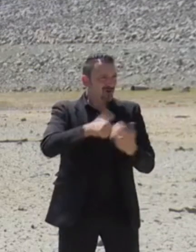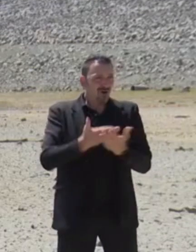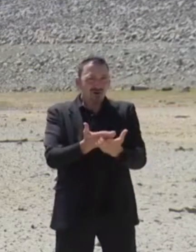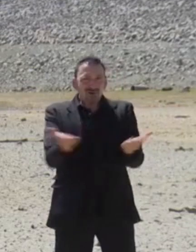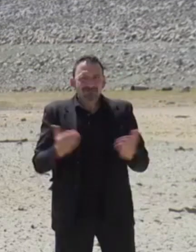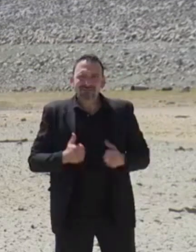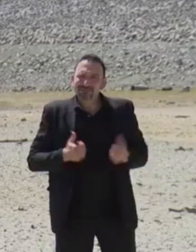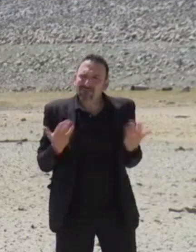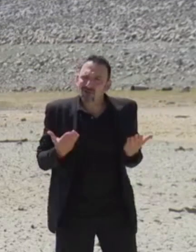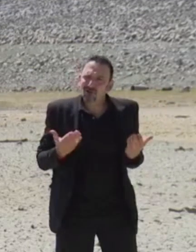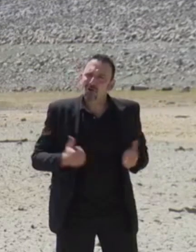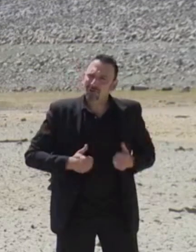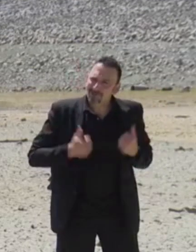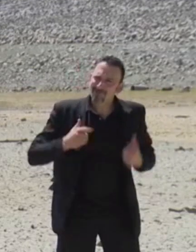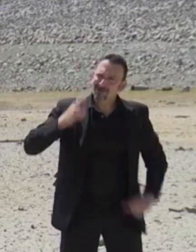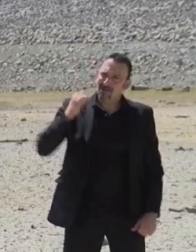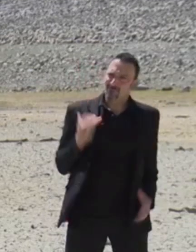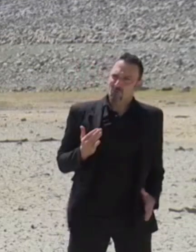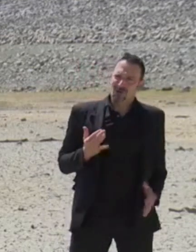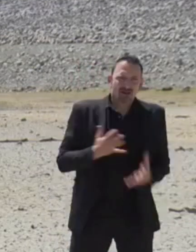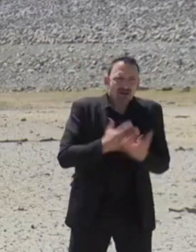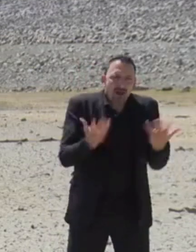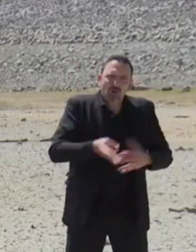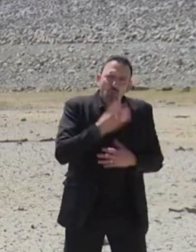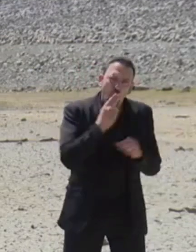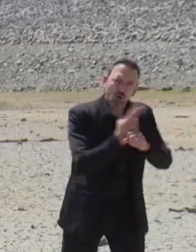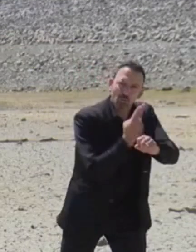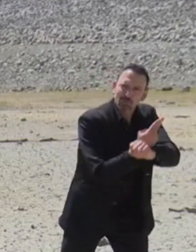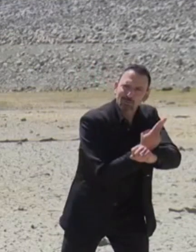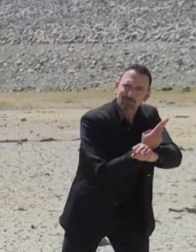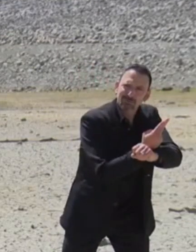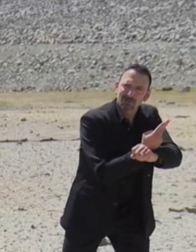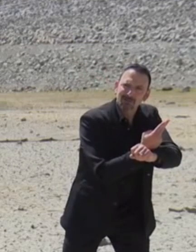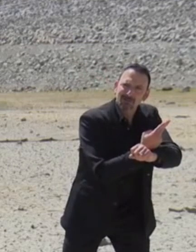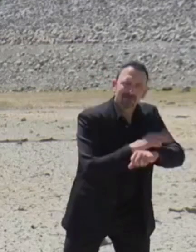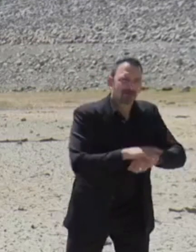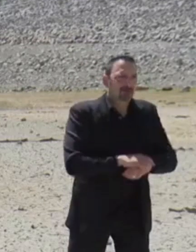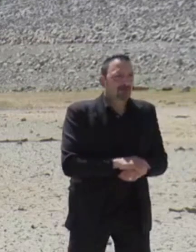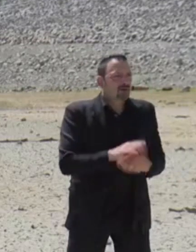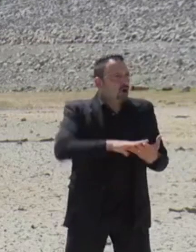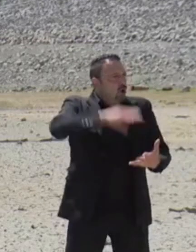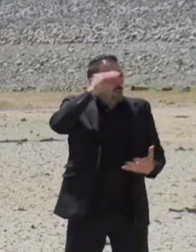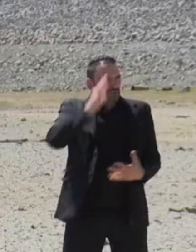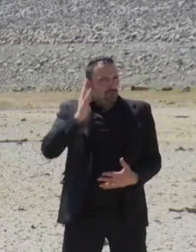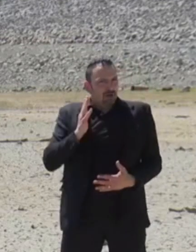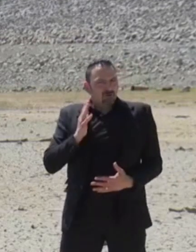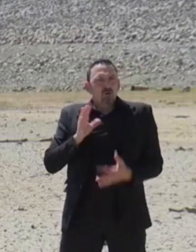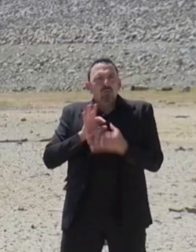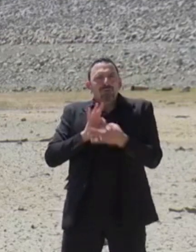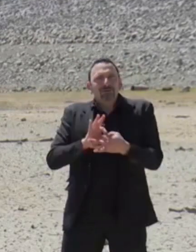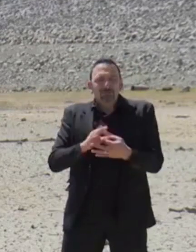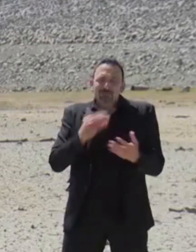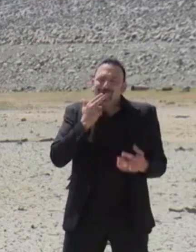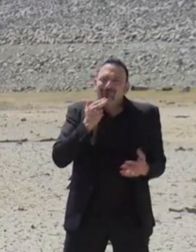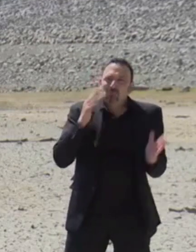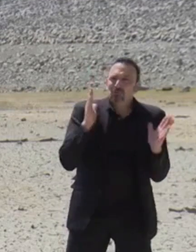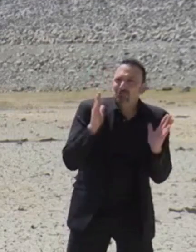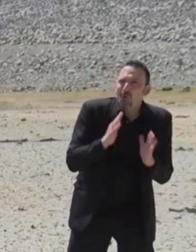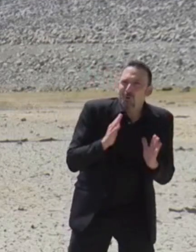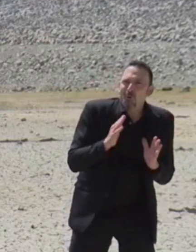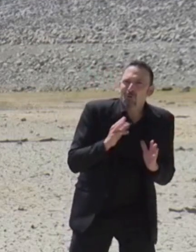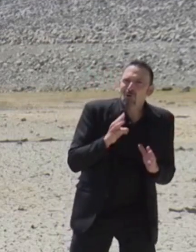and a role to play to reduce water consumption. It incorporated lessons learned on small water systems that are vulnerable in droughts